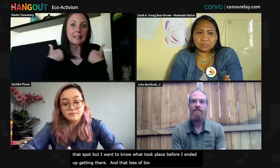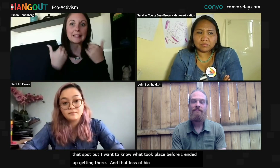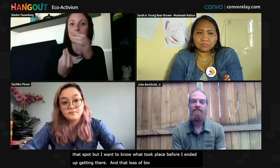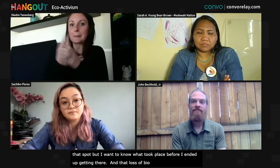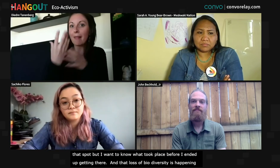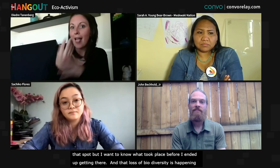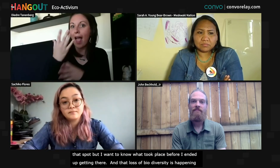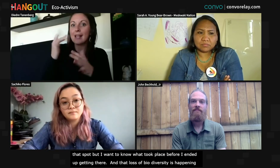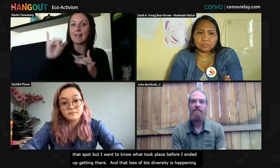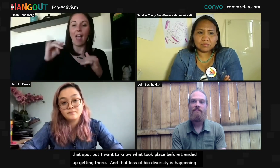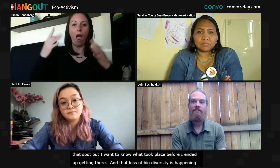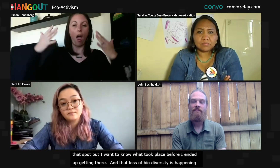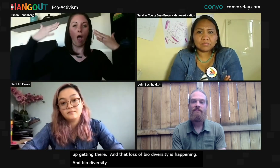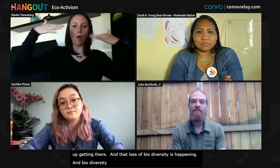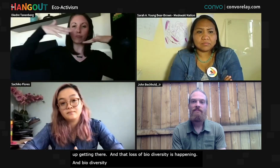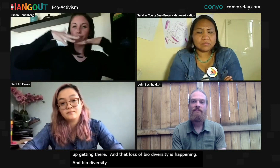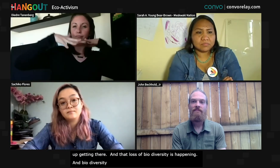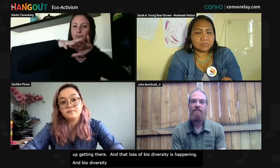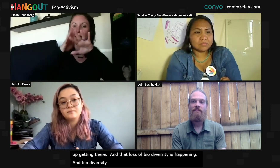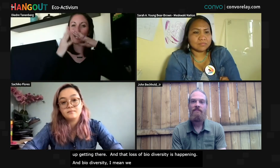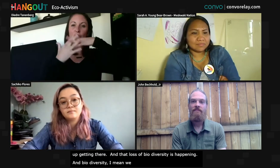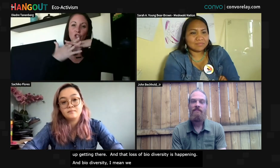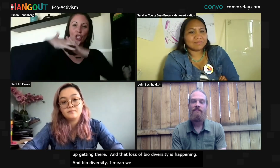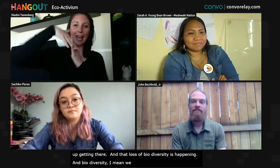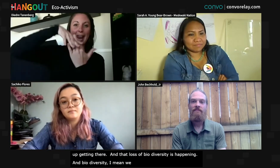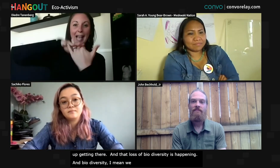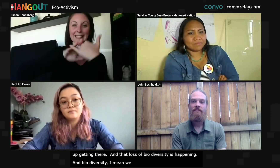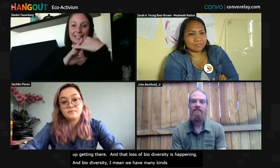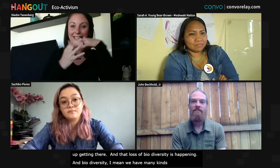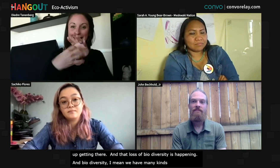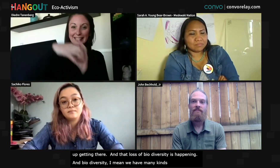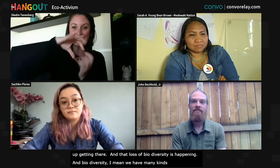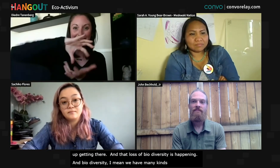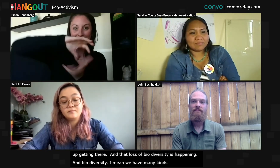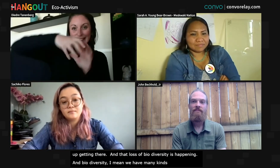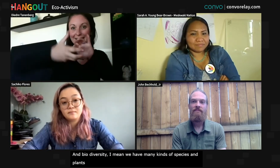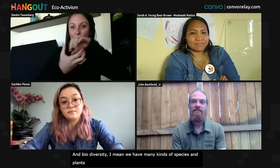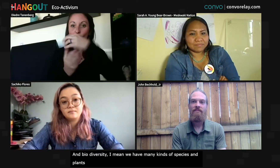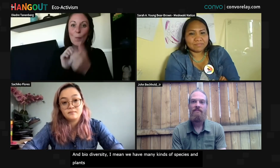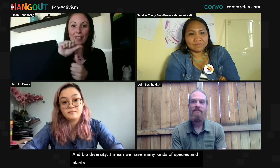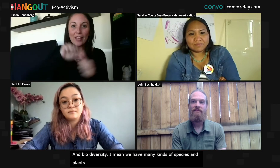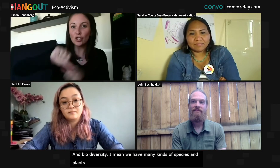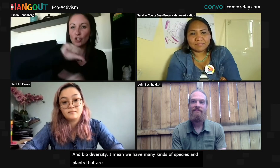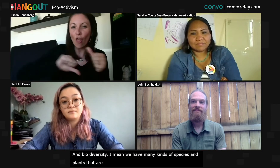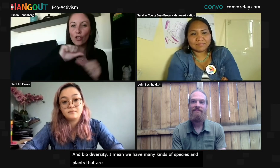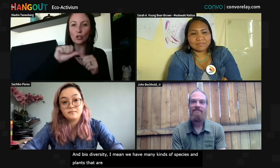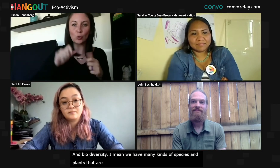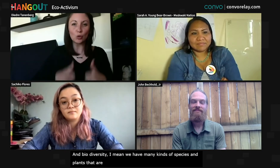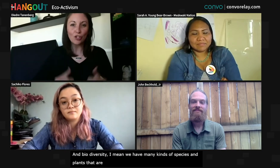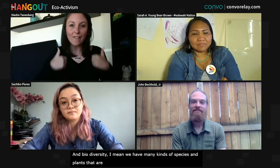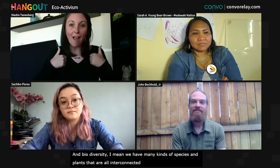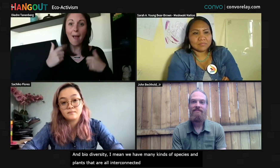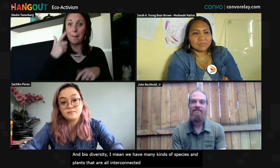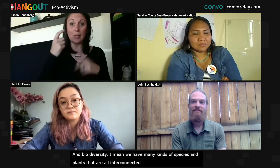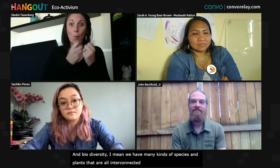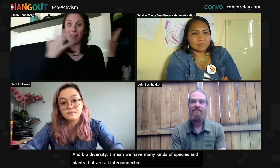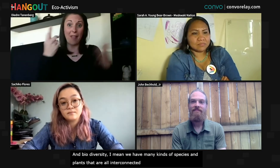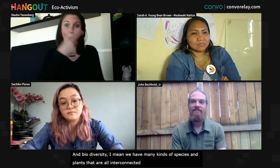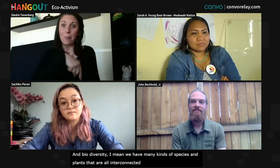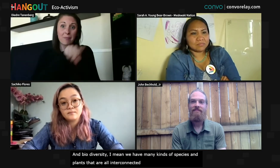mean, we have many different kinds of species and plants that are all interconnected in our biosphere with each other just to survive,